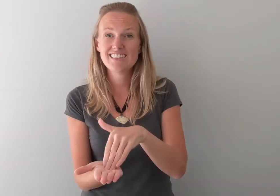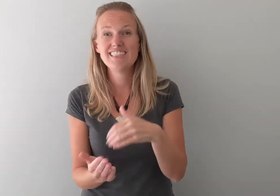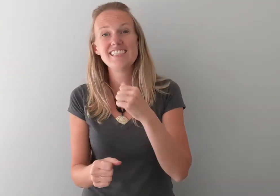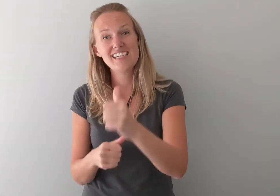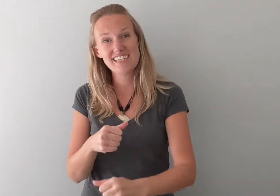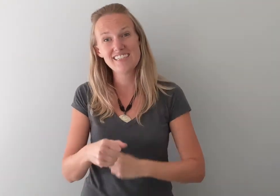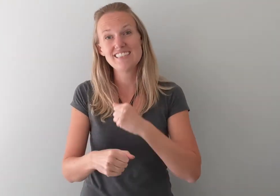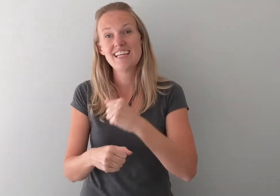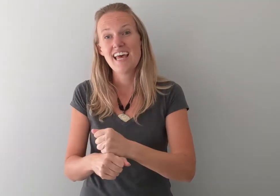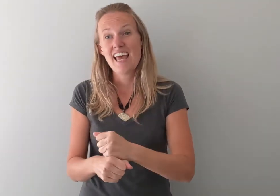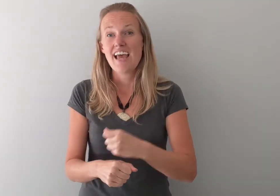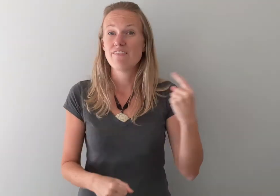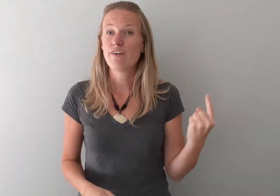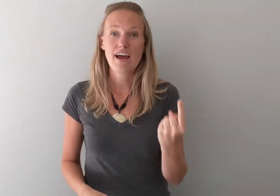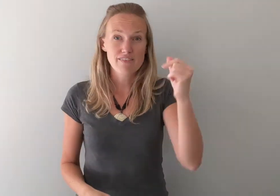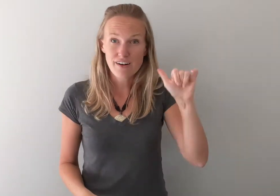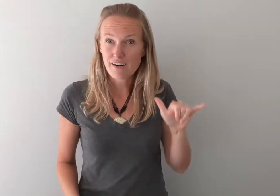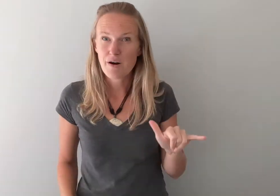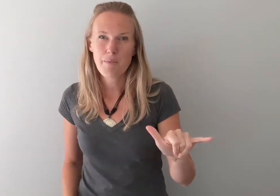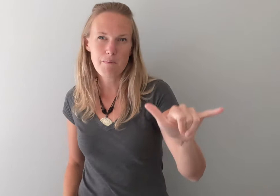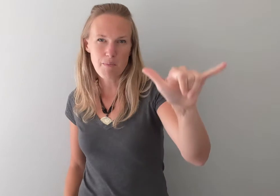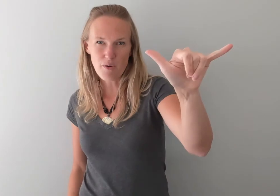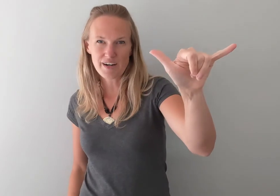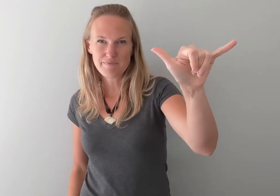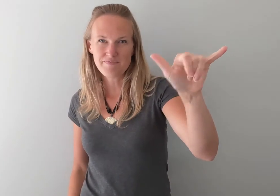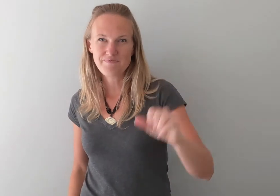10,000 years and forevermore.